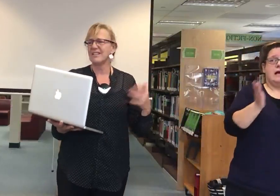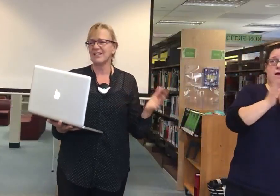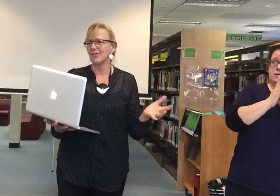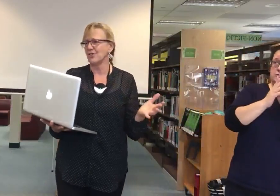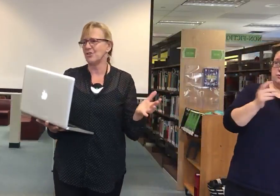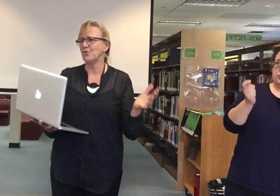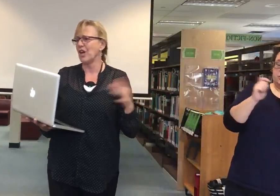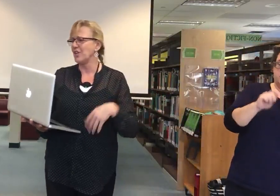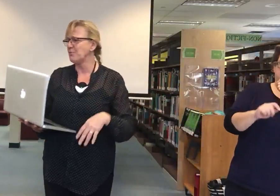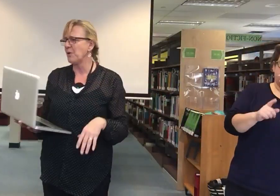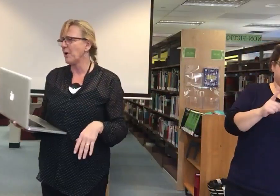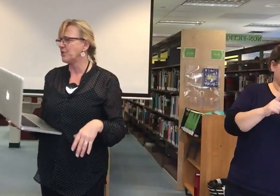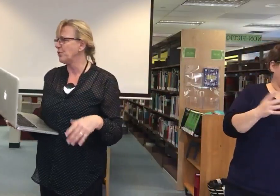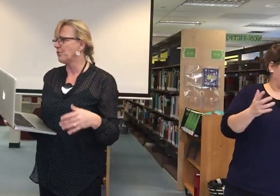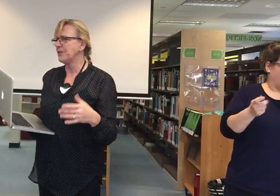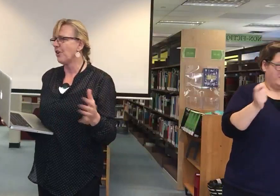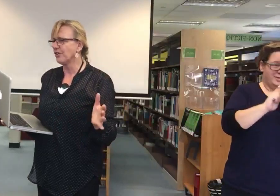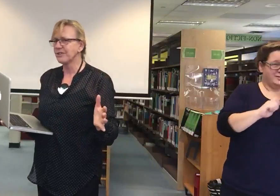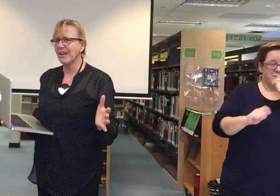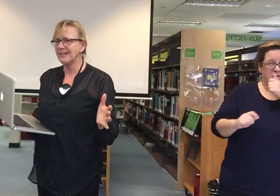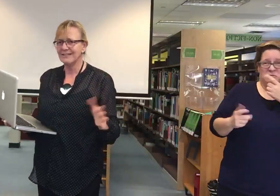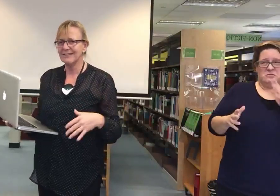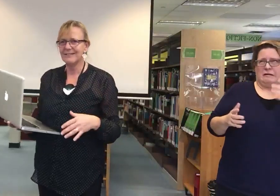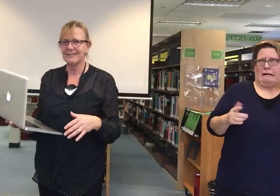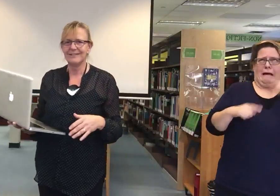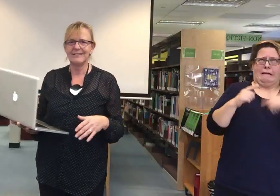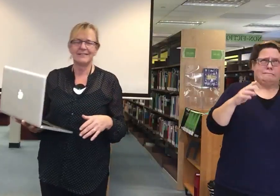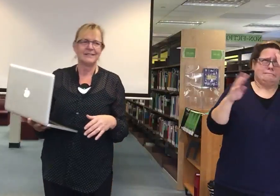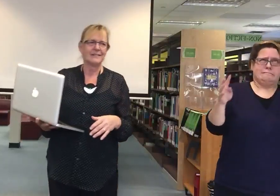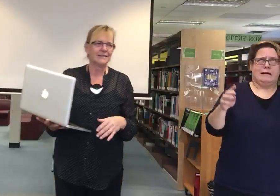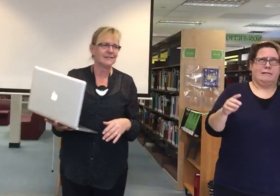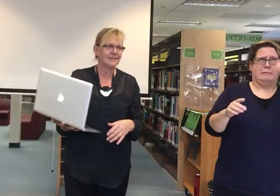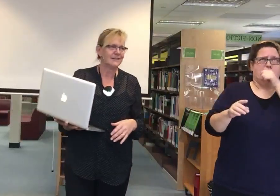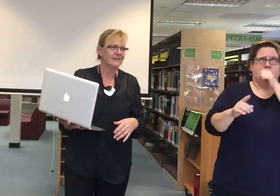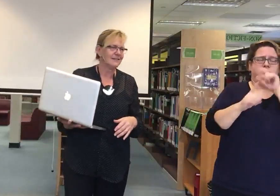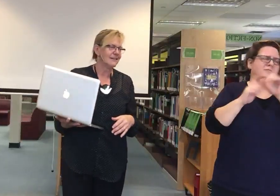now, you can still just do change me $123